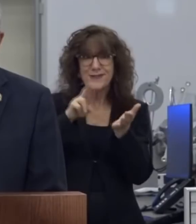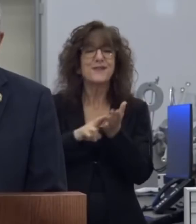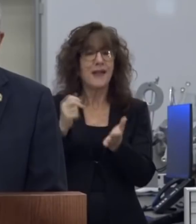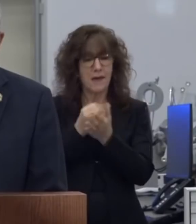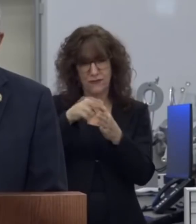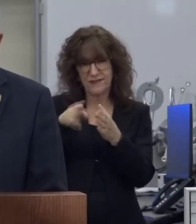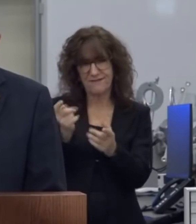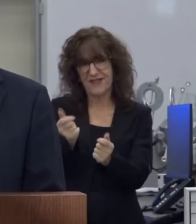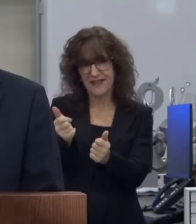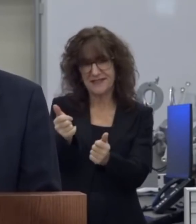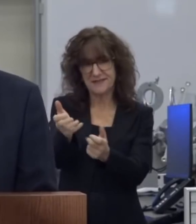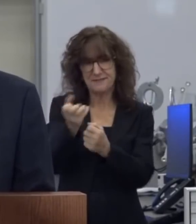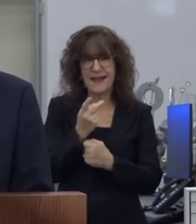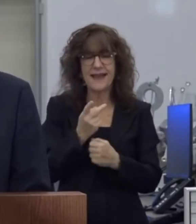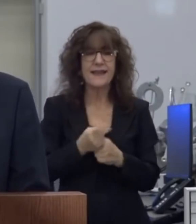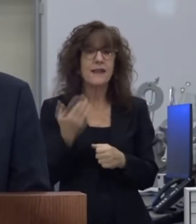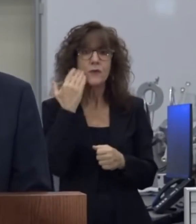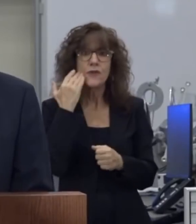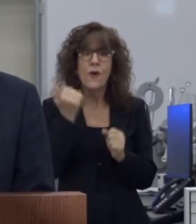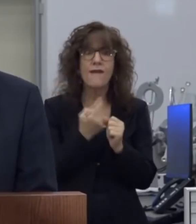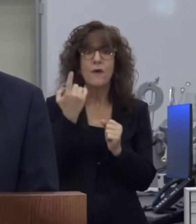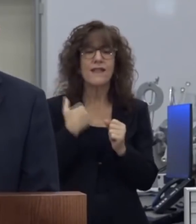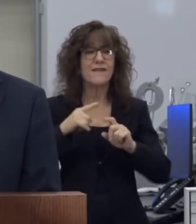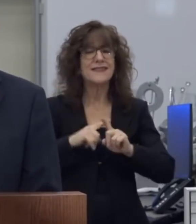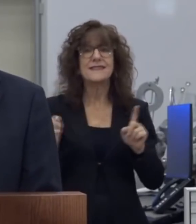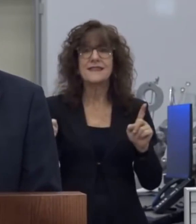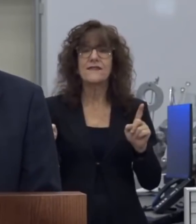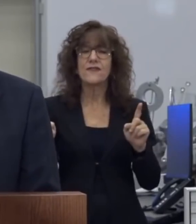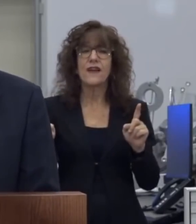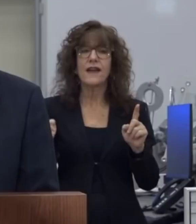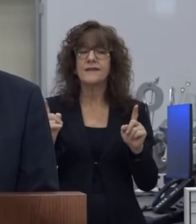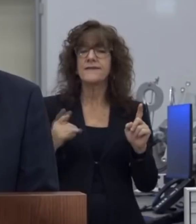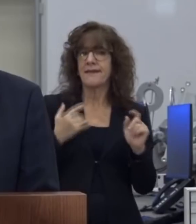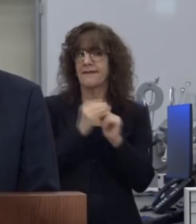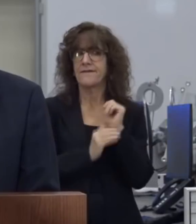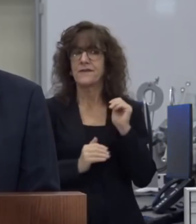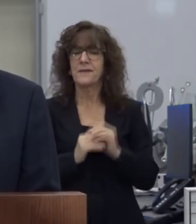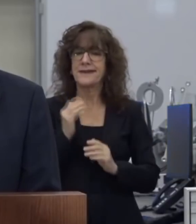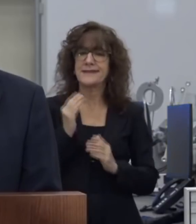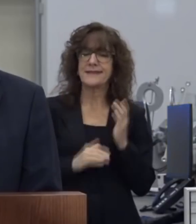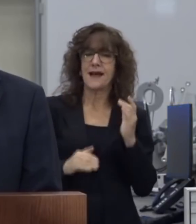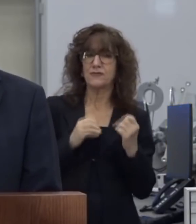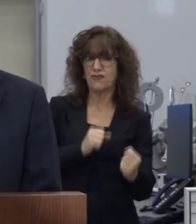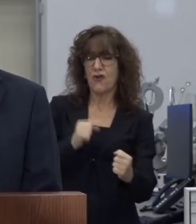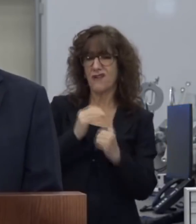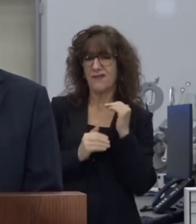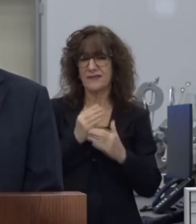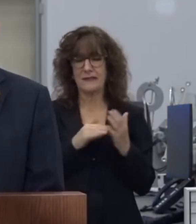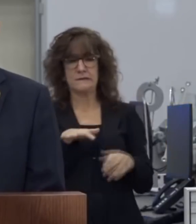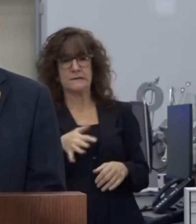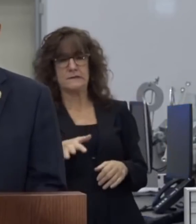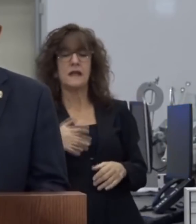get to results quicker. We know everybody will have a different comfort level about the vaccine. Our goal is to make you feel